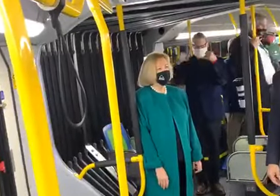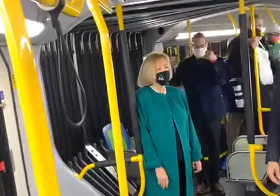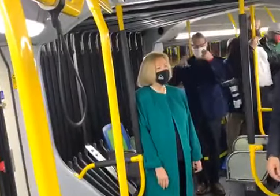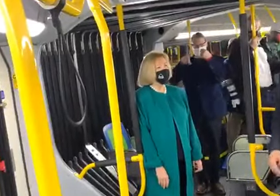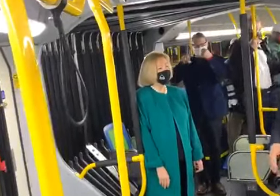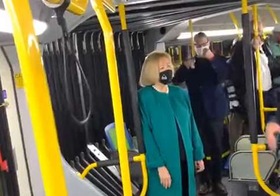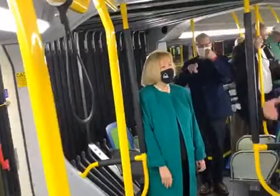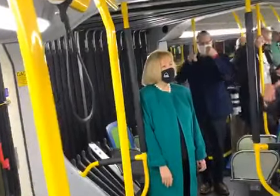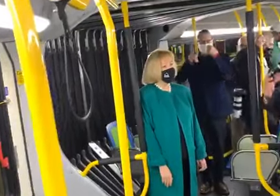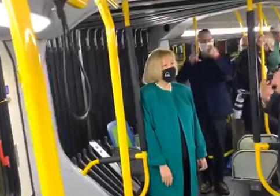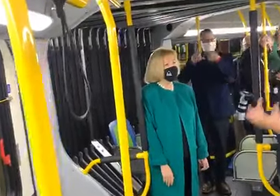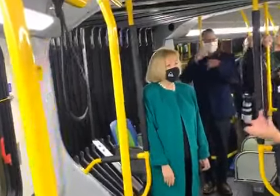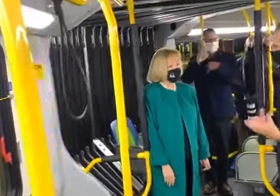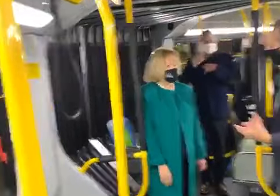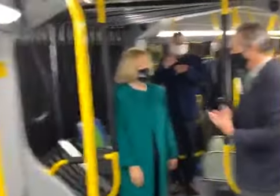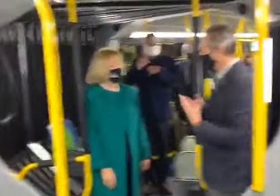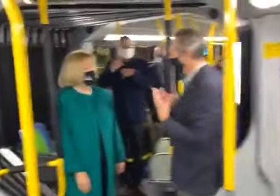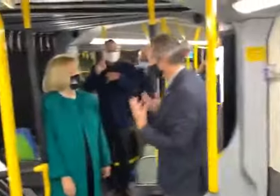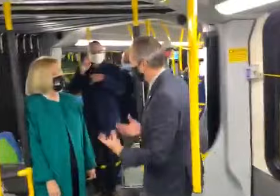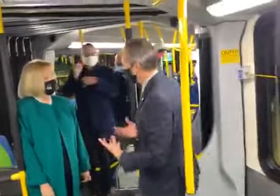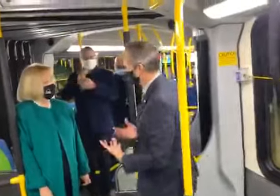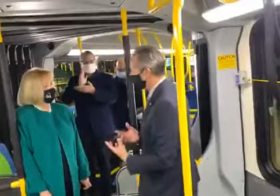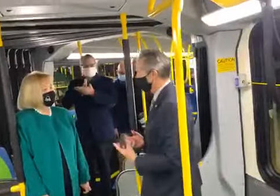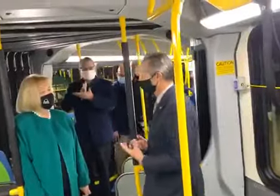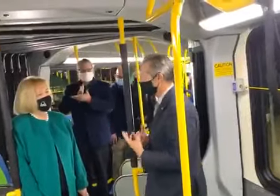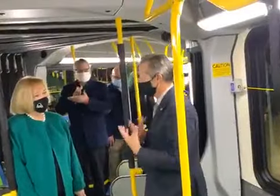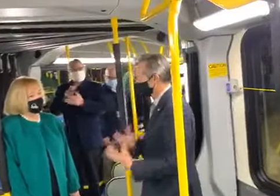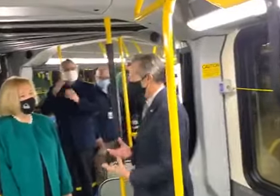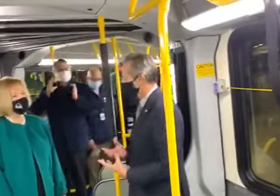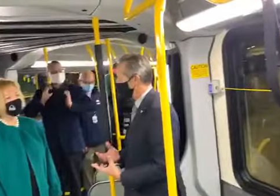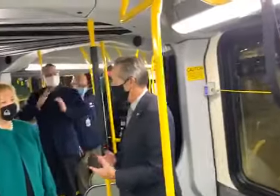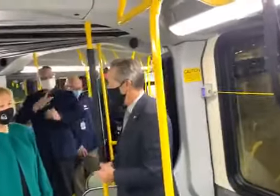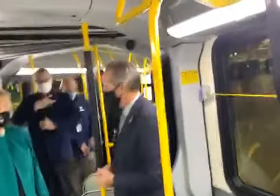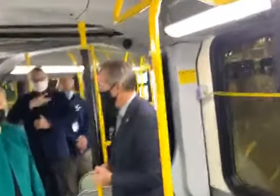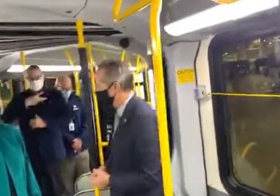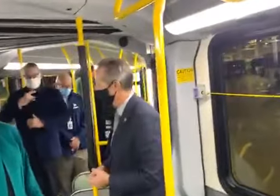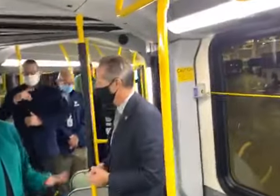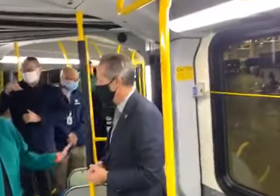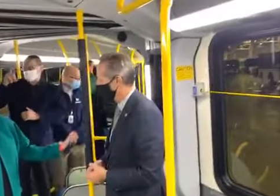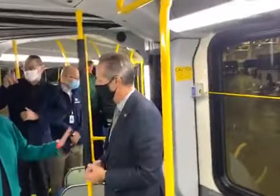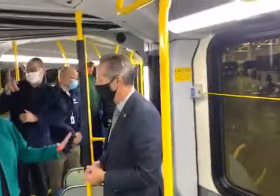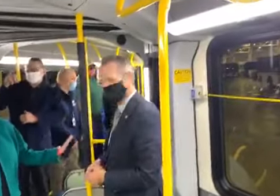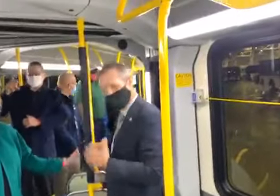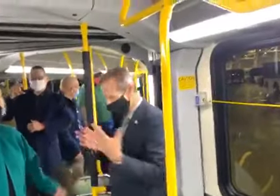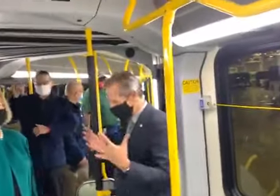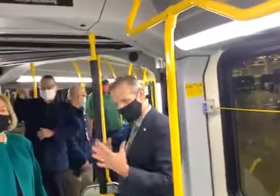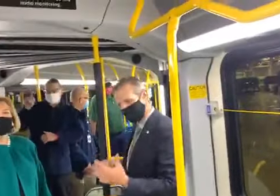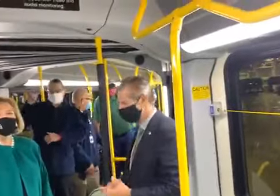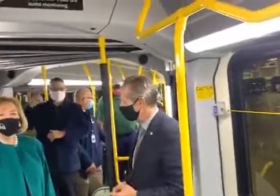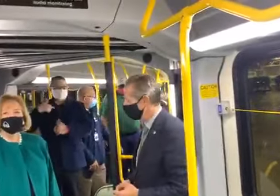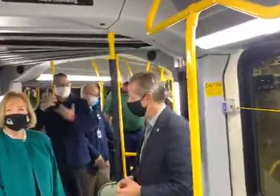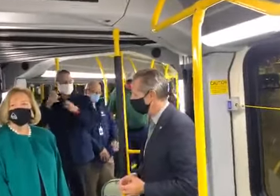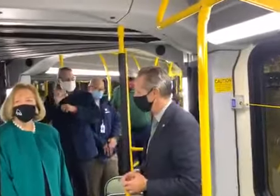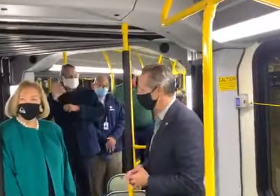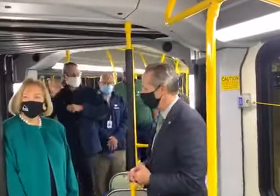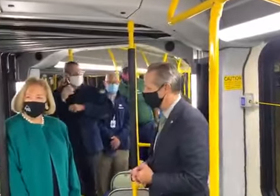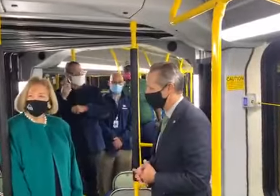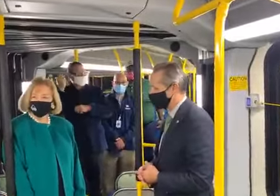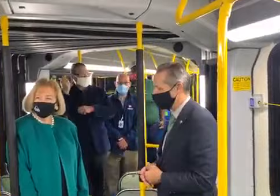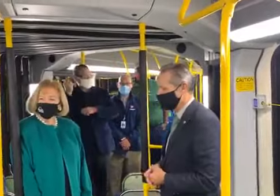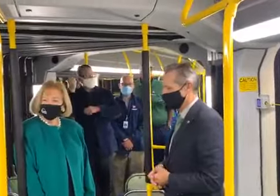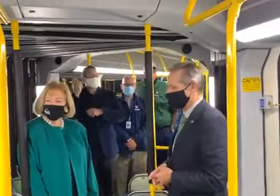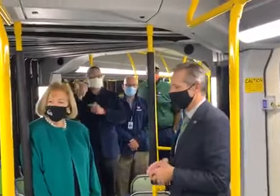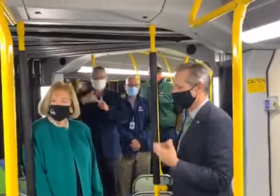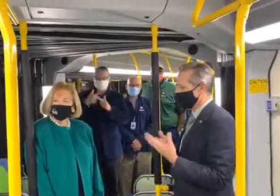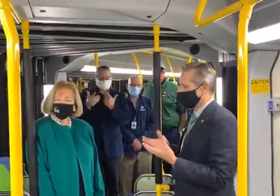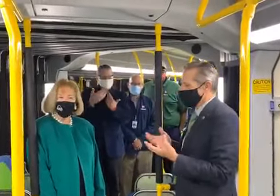The customers just, they like the Doors function closing. and that access to. I want to get off here. Yes, just as simple as Right.